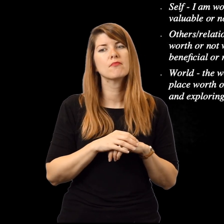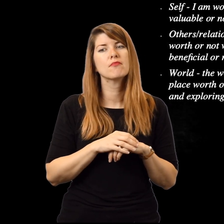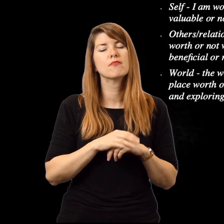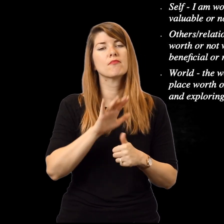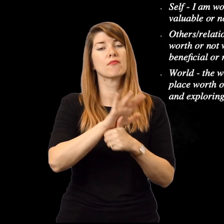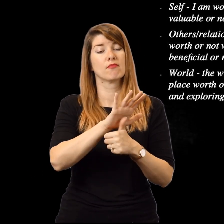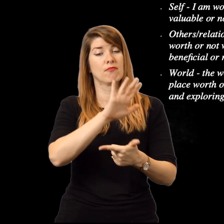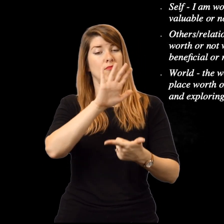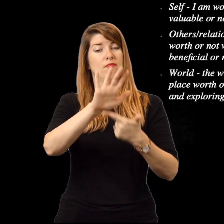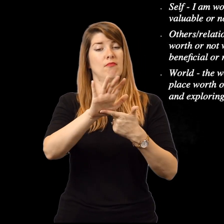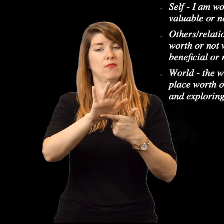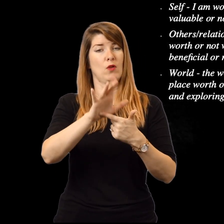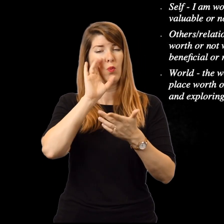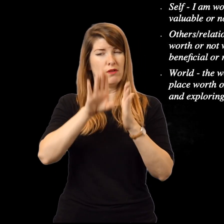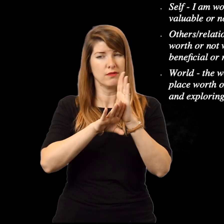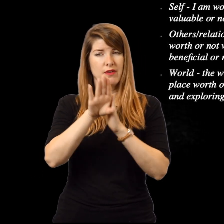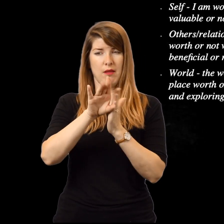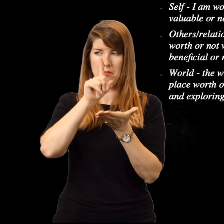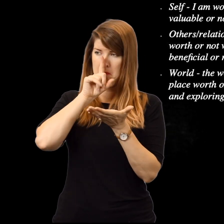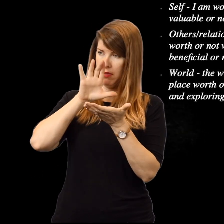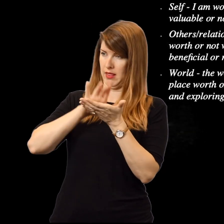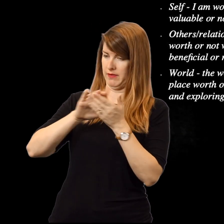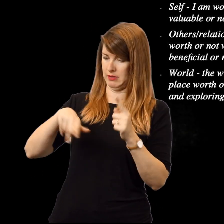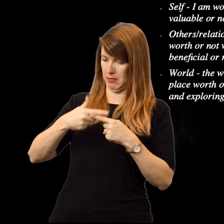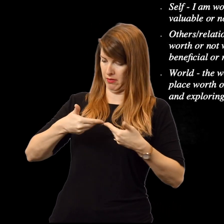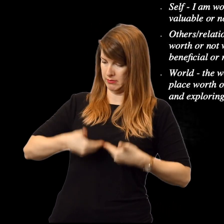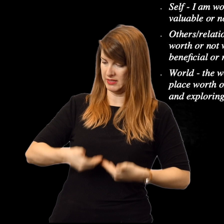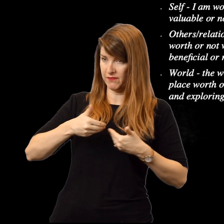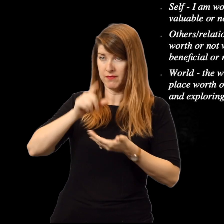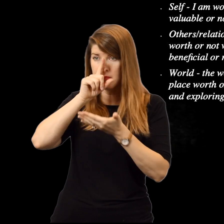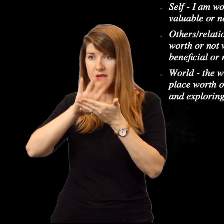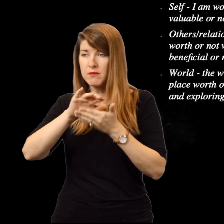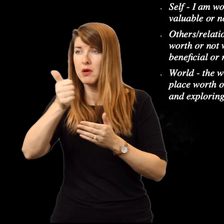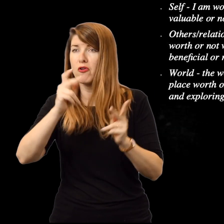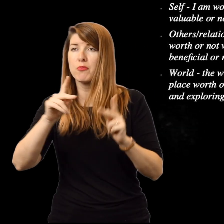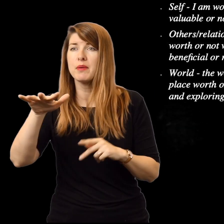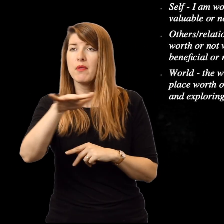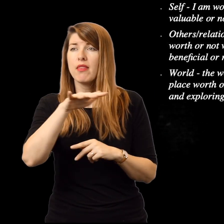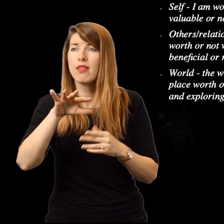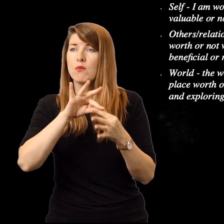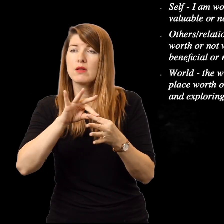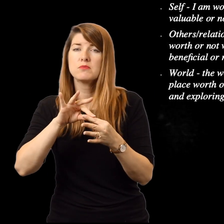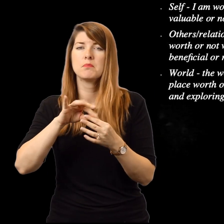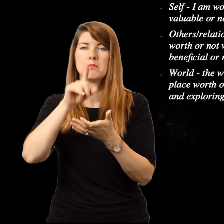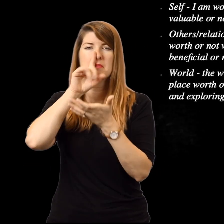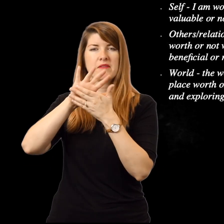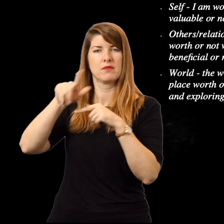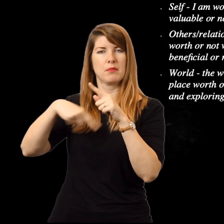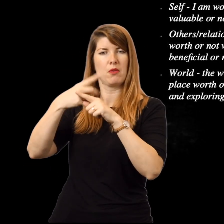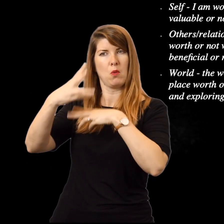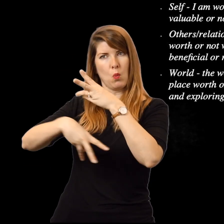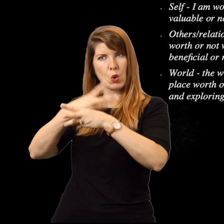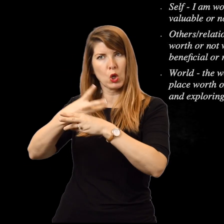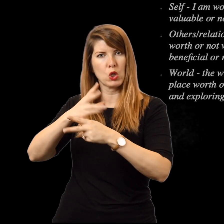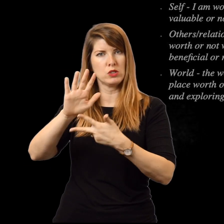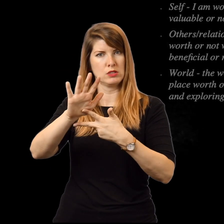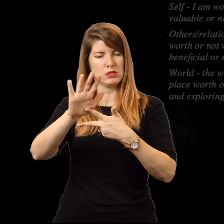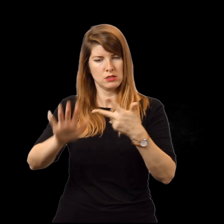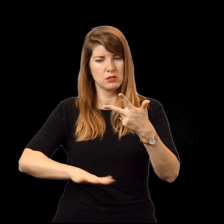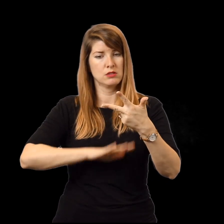They also come out developing beliefs about themselves, other people, relationships, and the